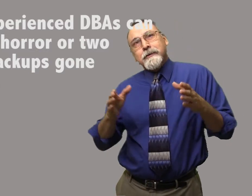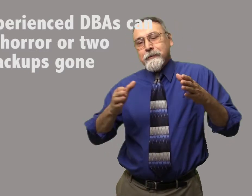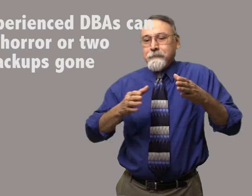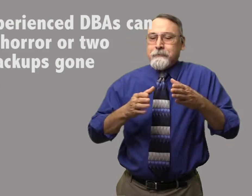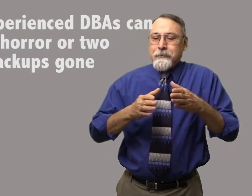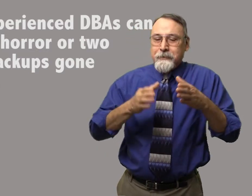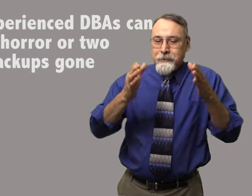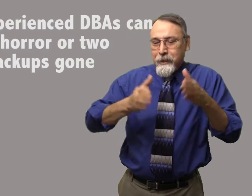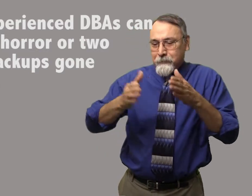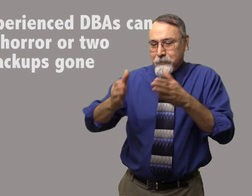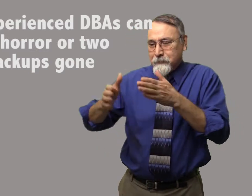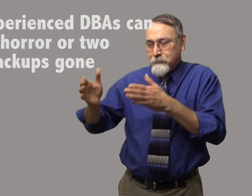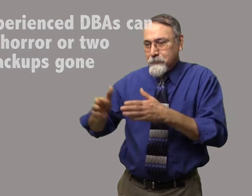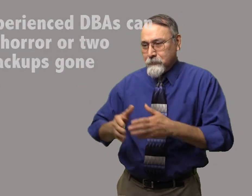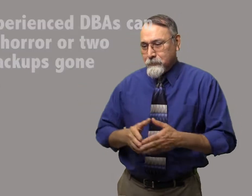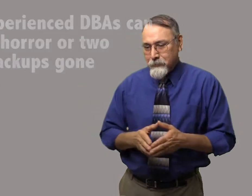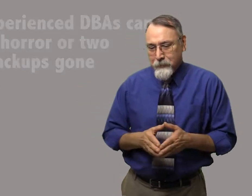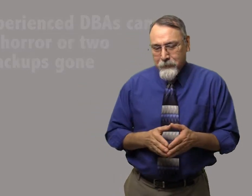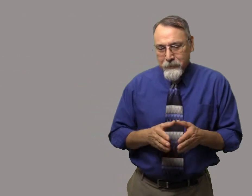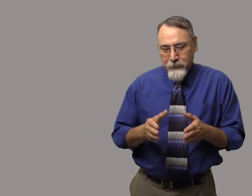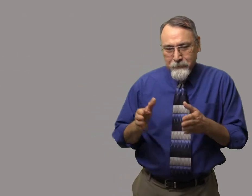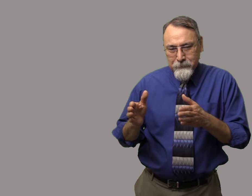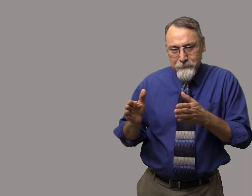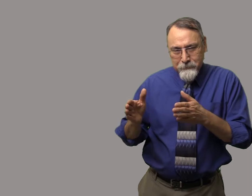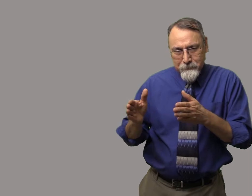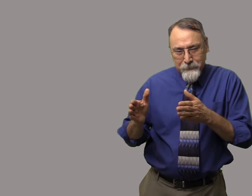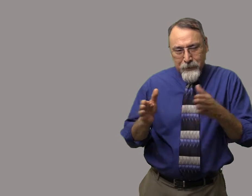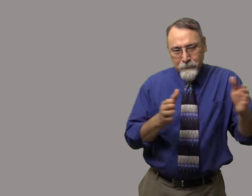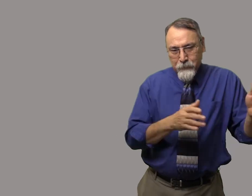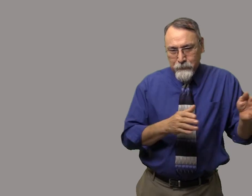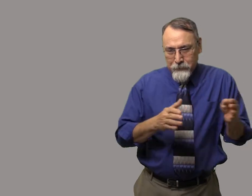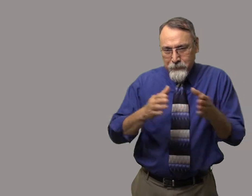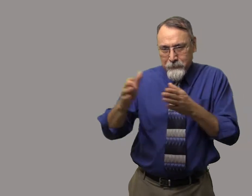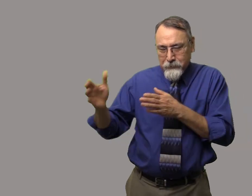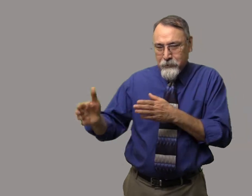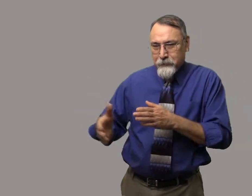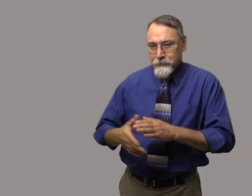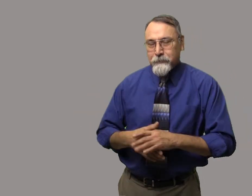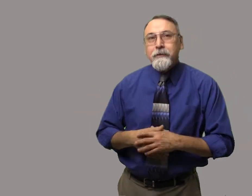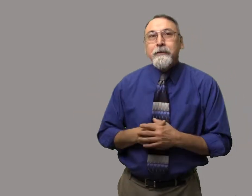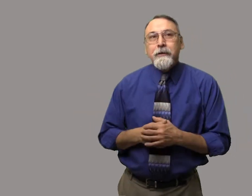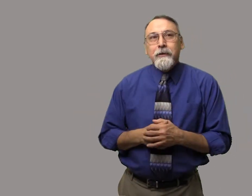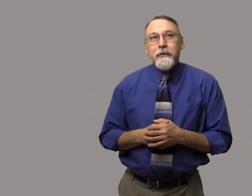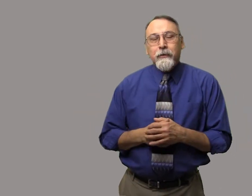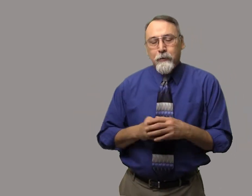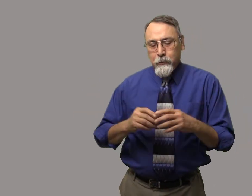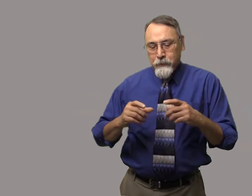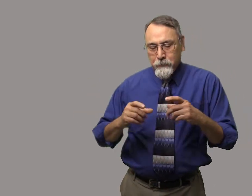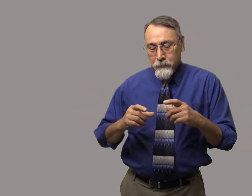technology, time-sensitive issues. As time goes, technology changes. Well, we used to